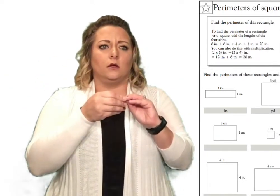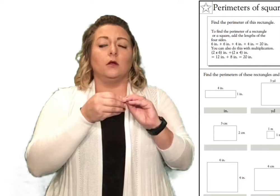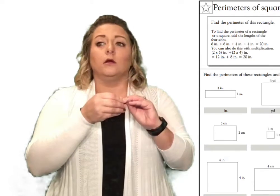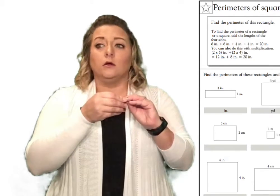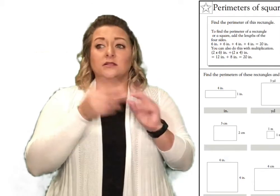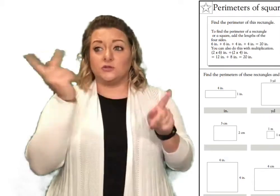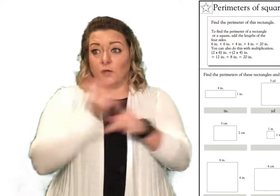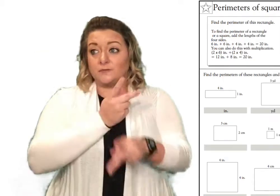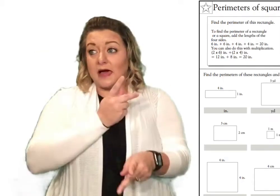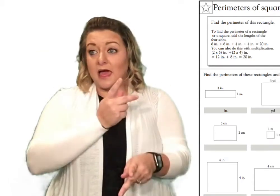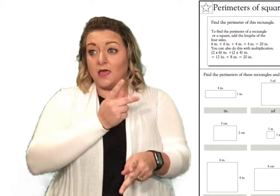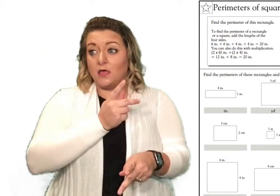Did you multiply?